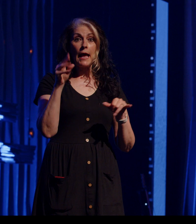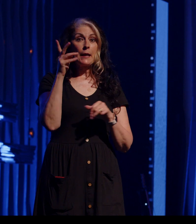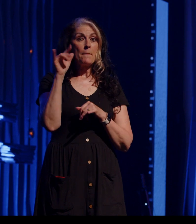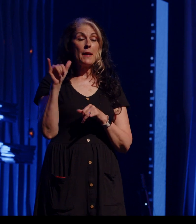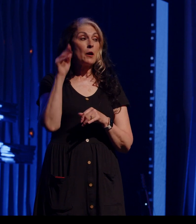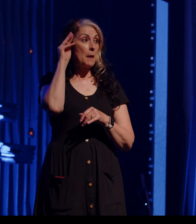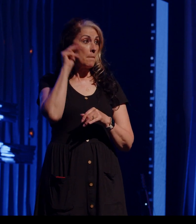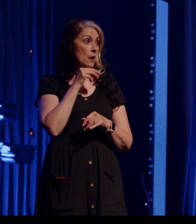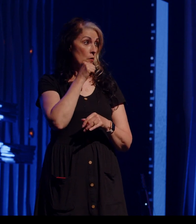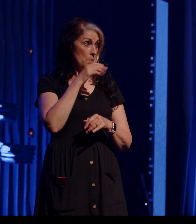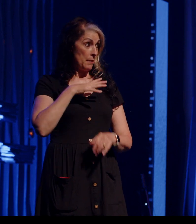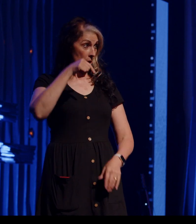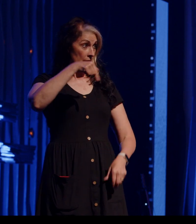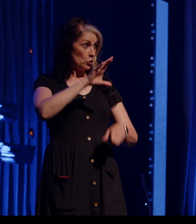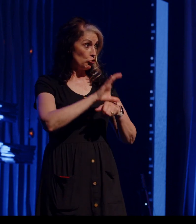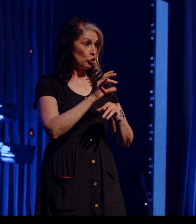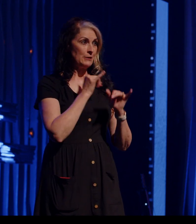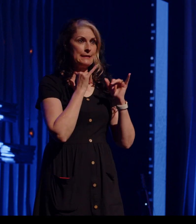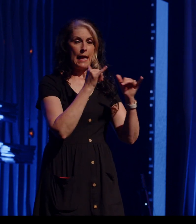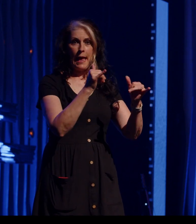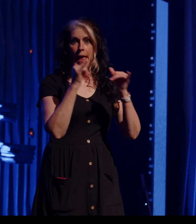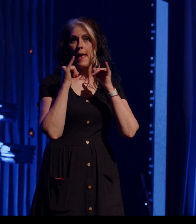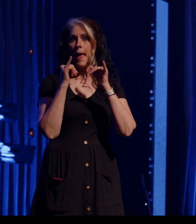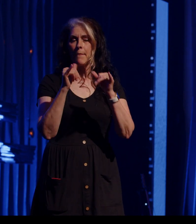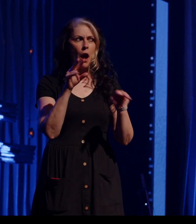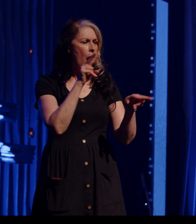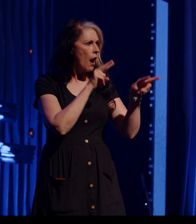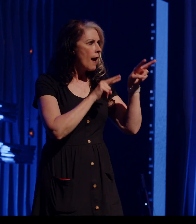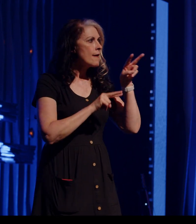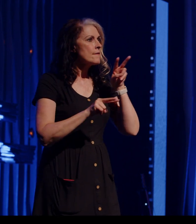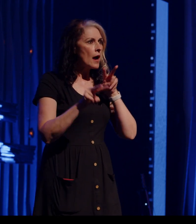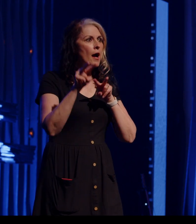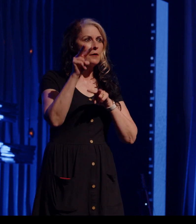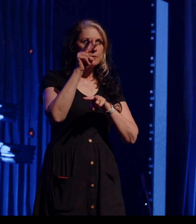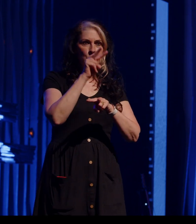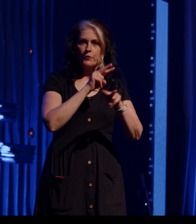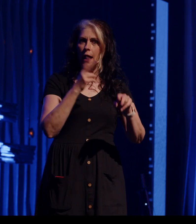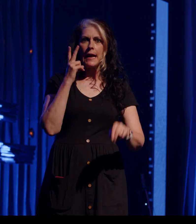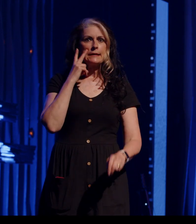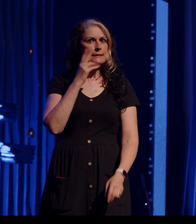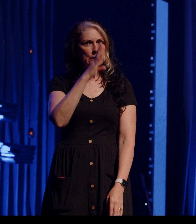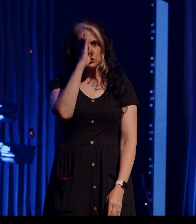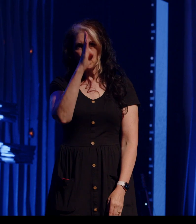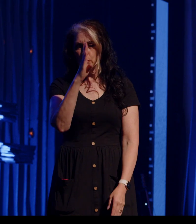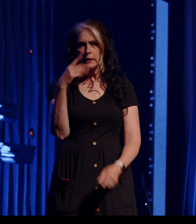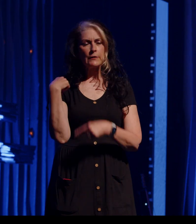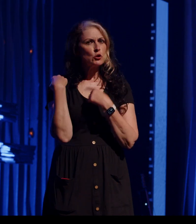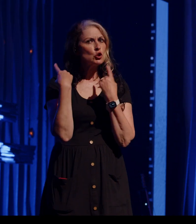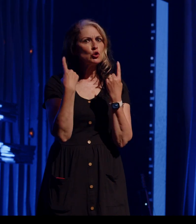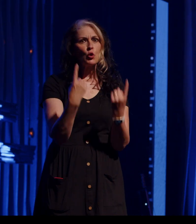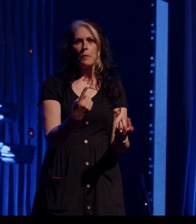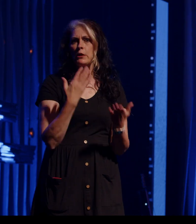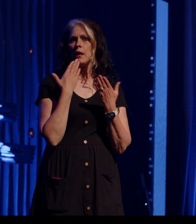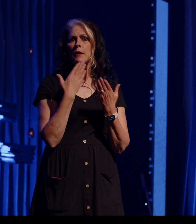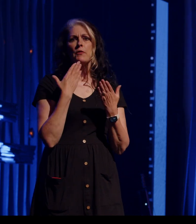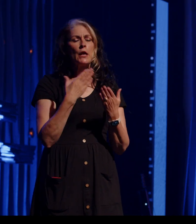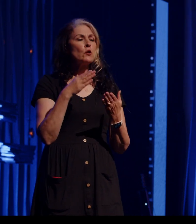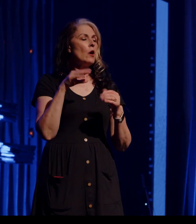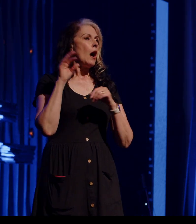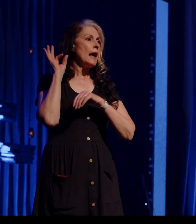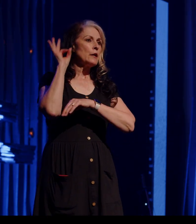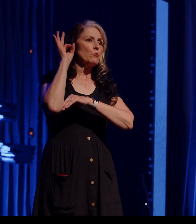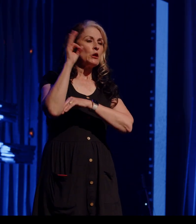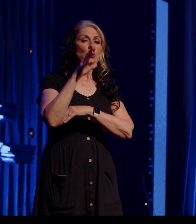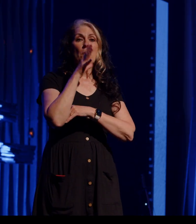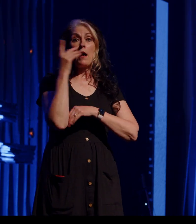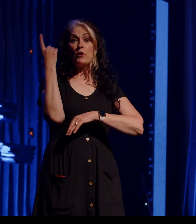women at the Grove have done that. And I have been able to observe this firsthand for so many years. I'm thankful I'm able to teach on Mother's